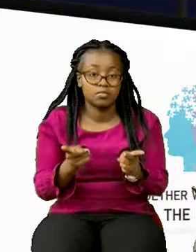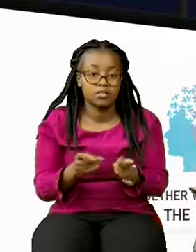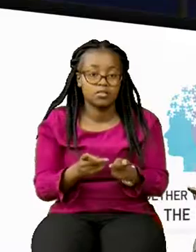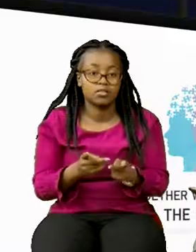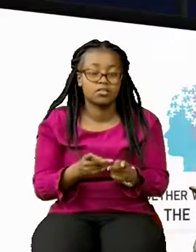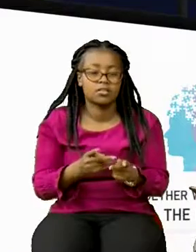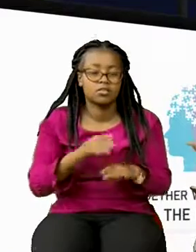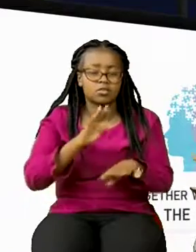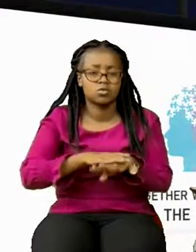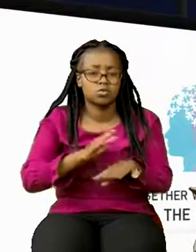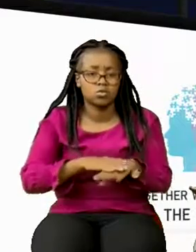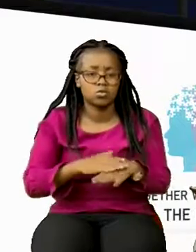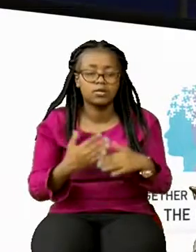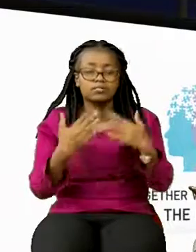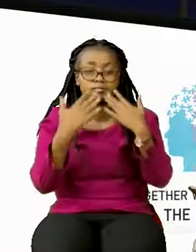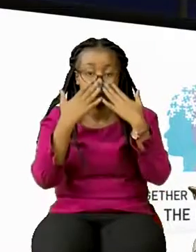good breathing